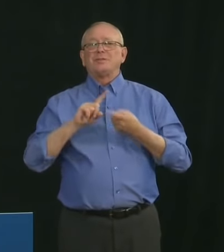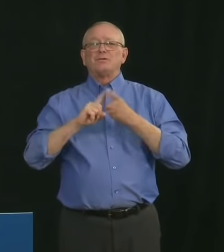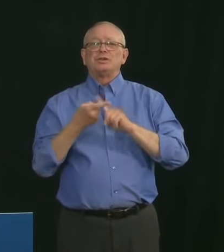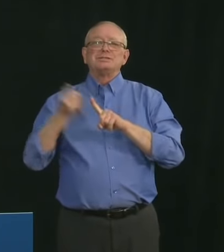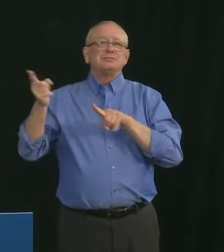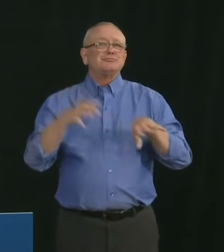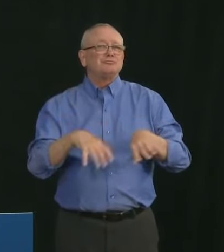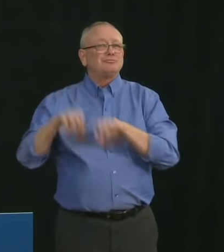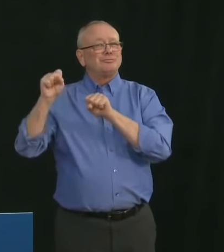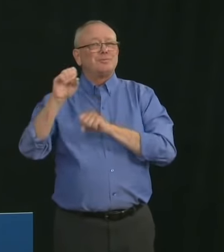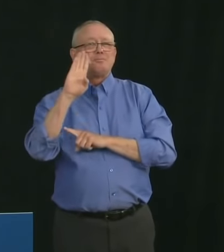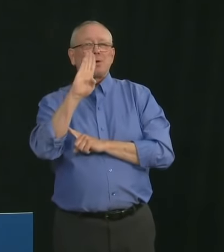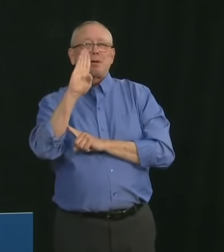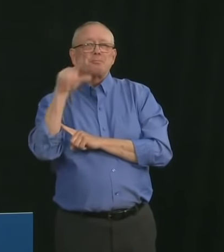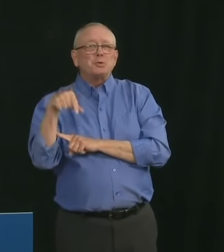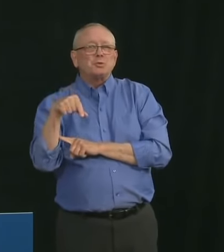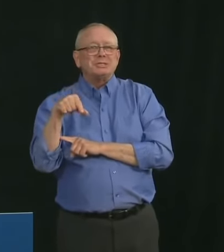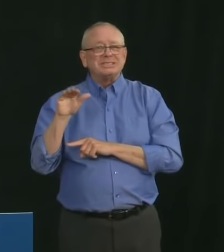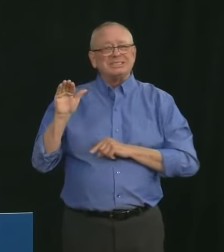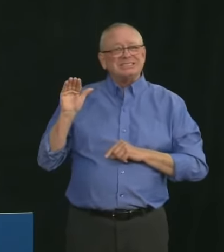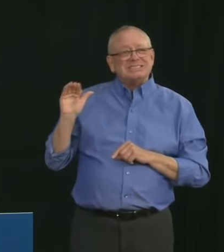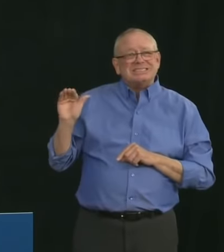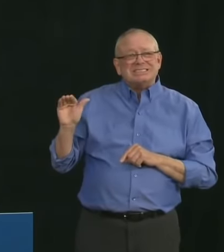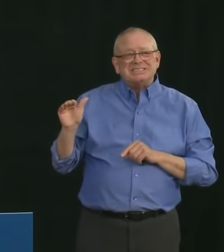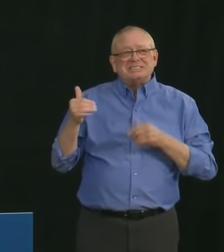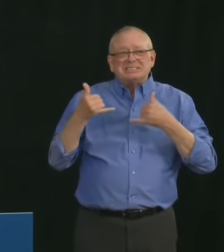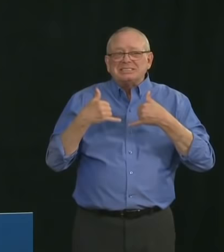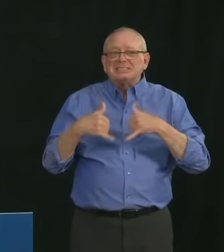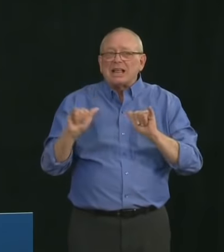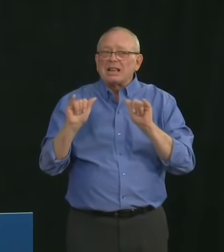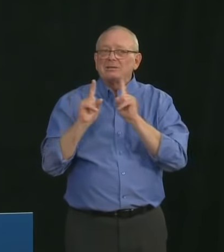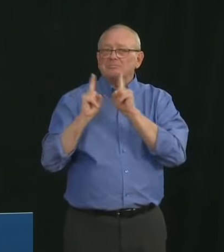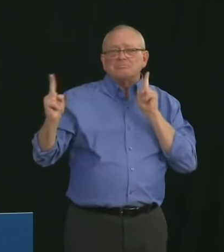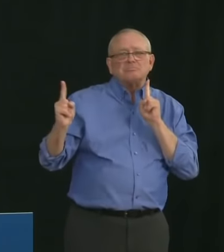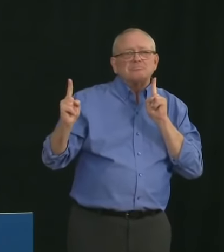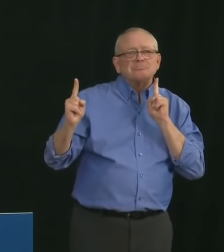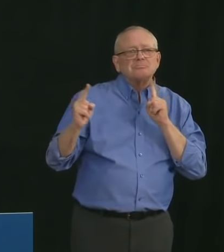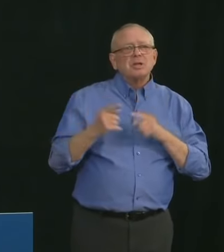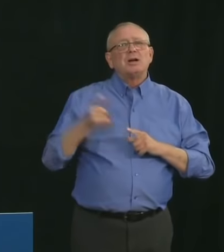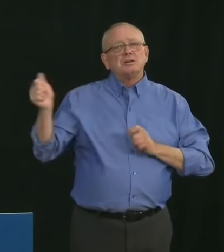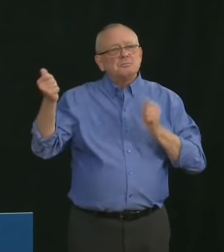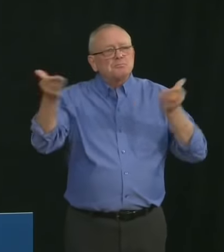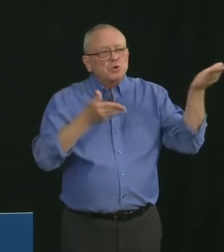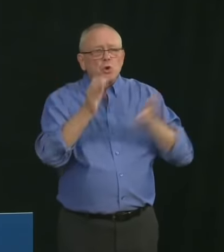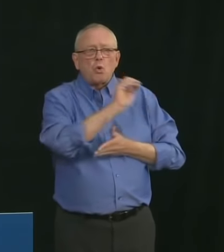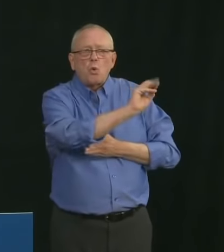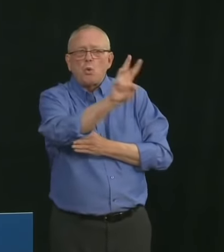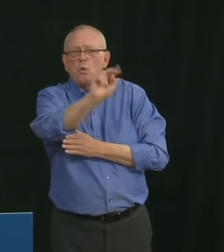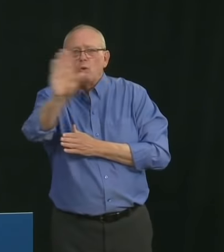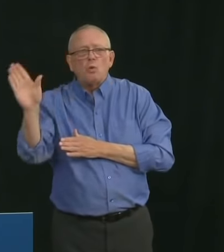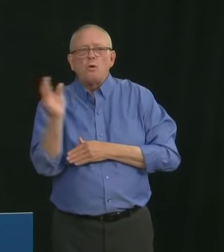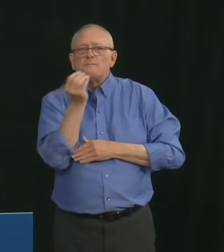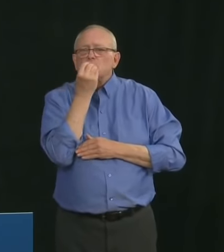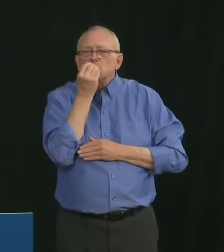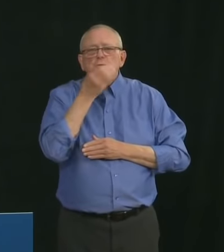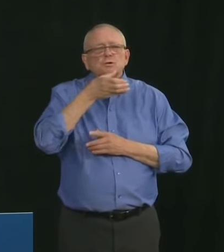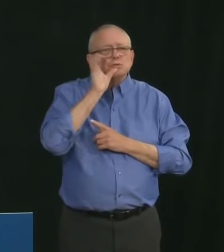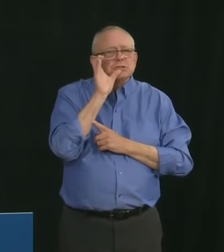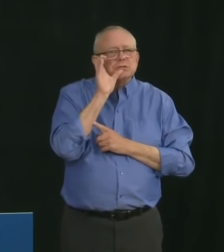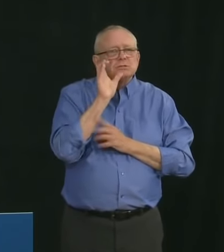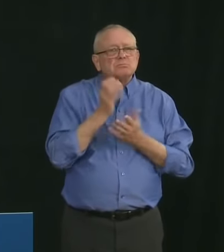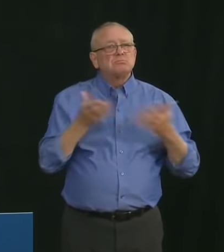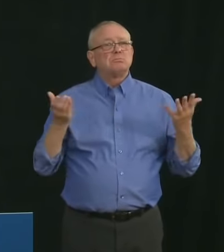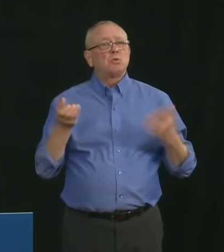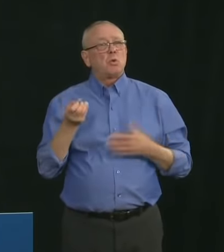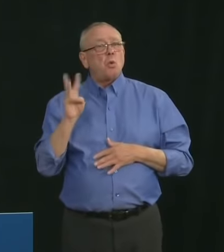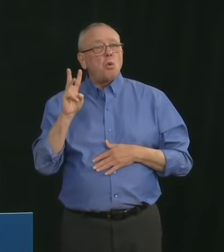distancing and know to bring their own refreshments. Or if you run a business, remind your customers of the measures you are taking to protect